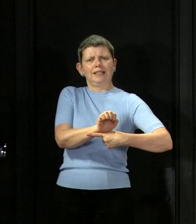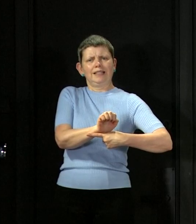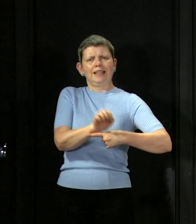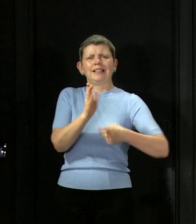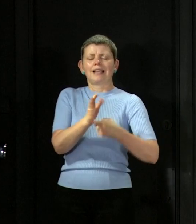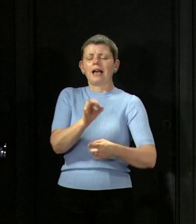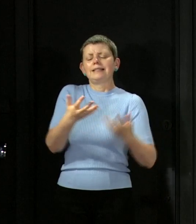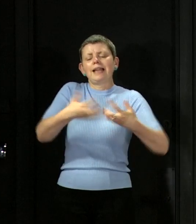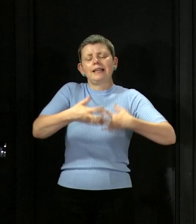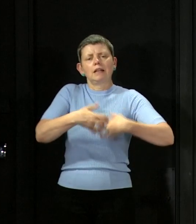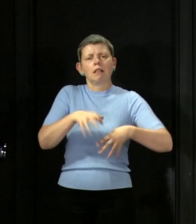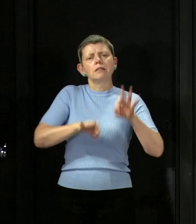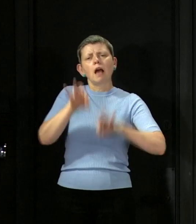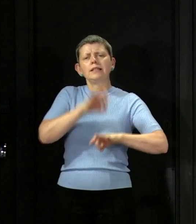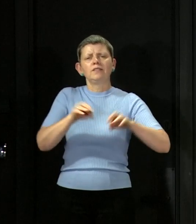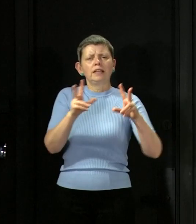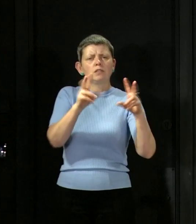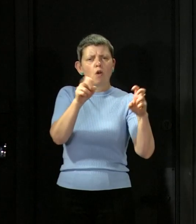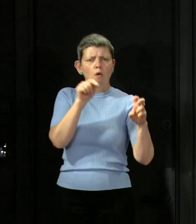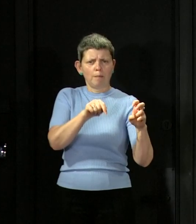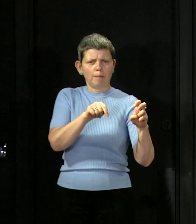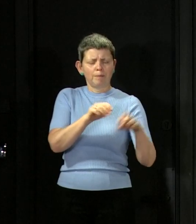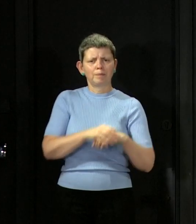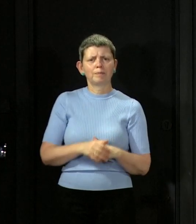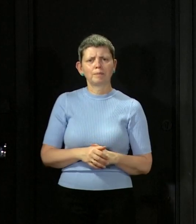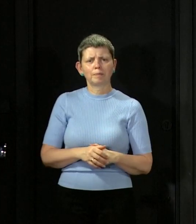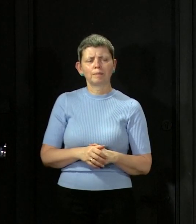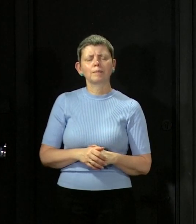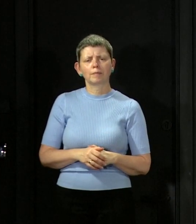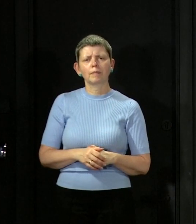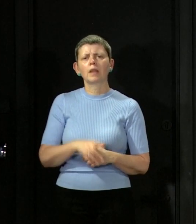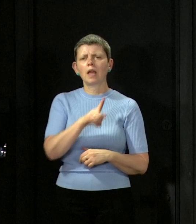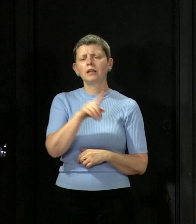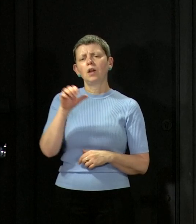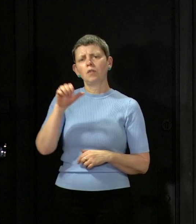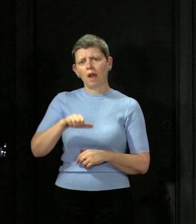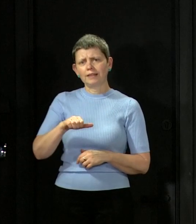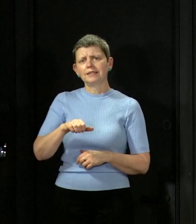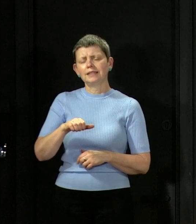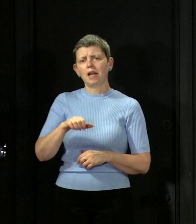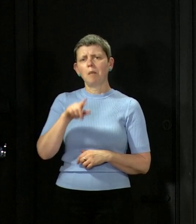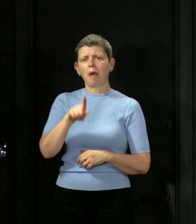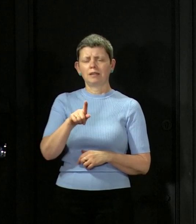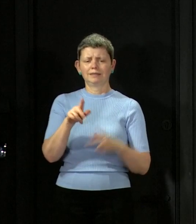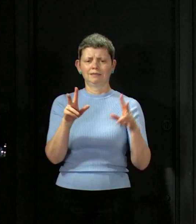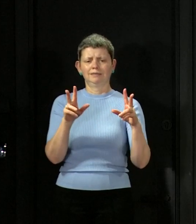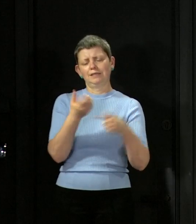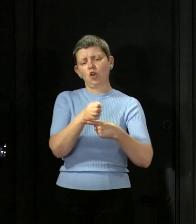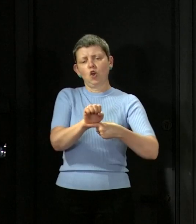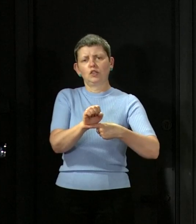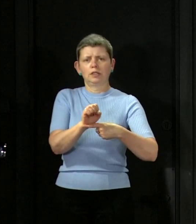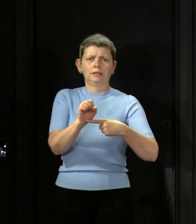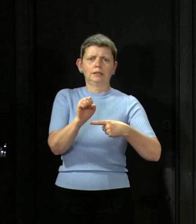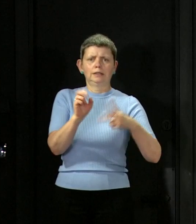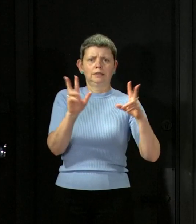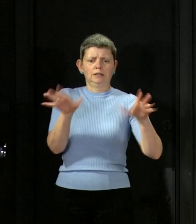scientific term. And I think what you read out from me there is true. It has taken on a connotation over this debate and has